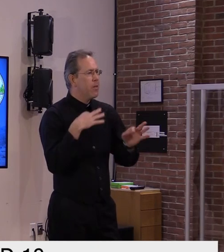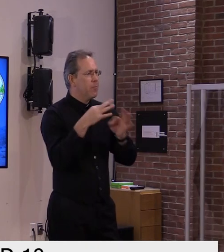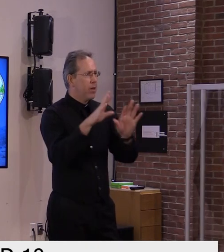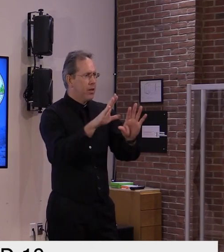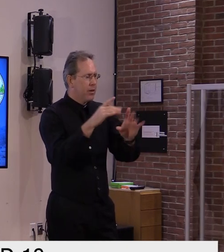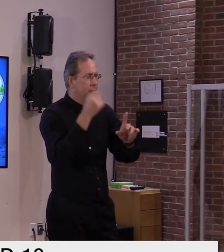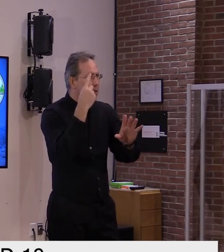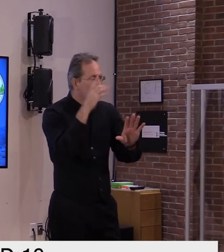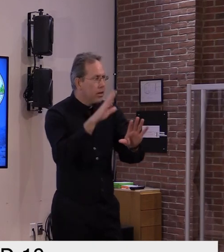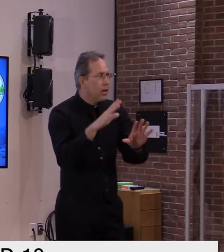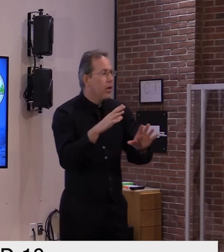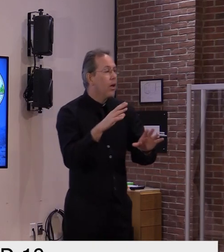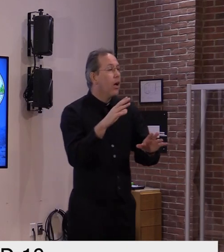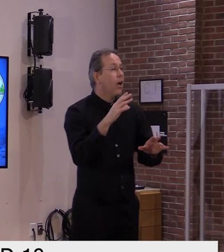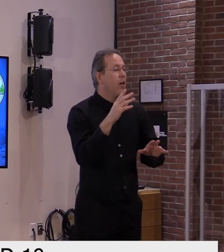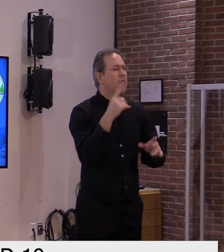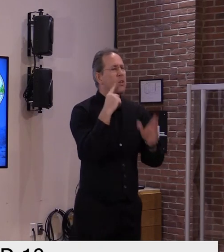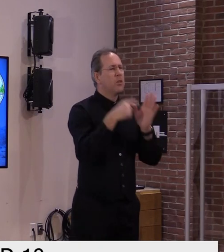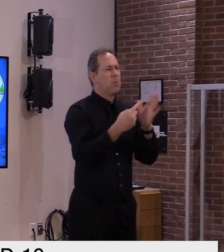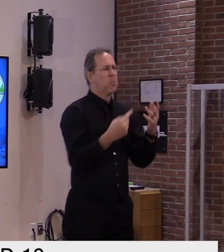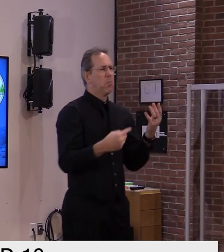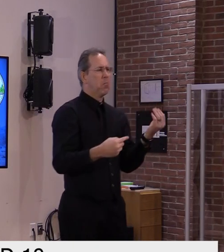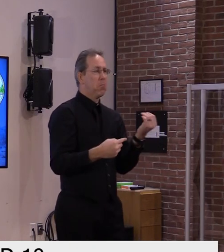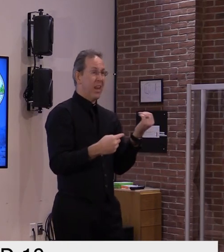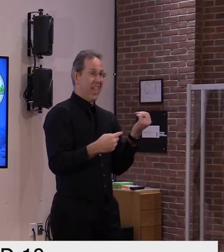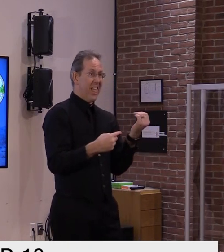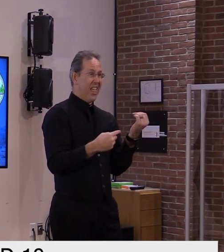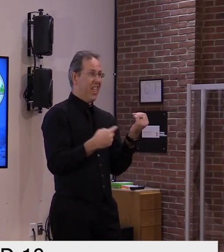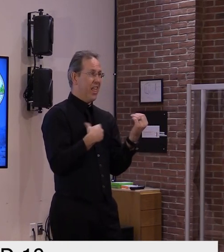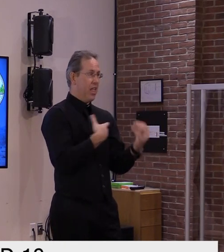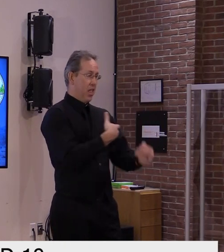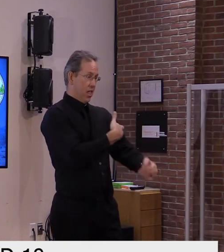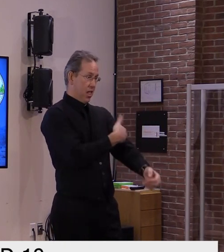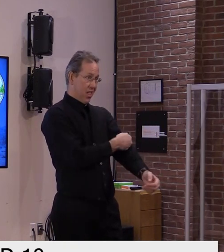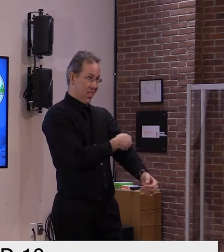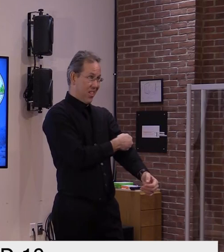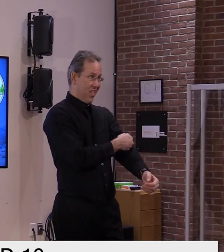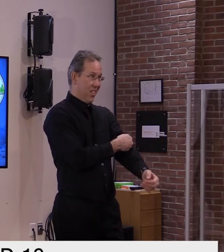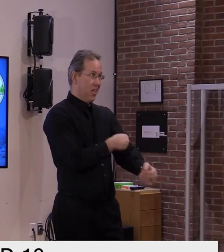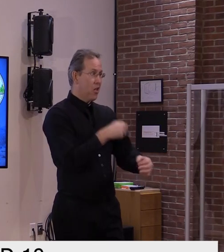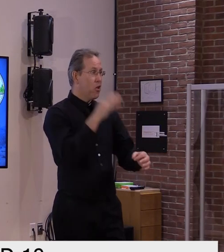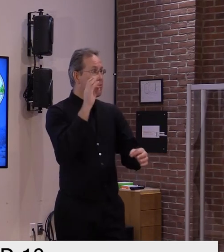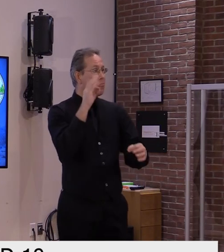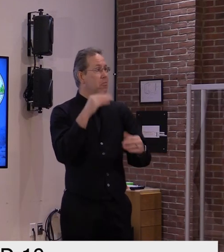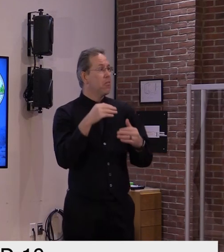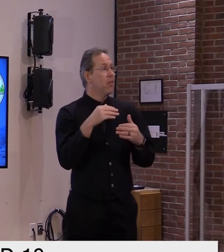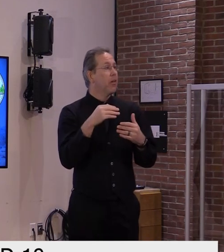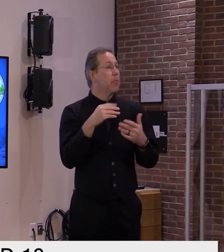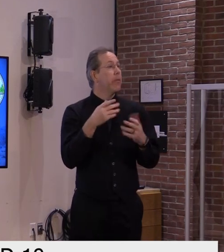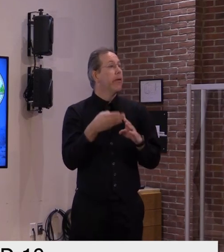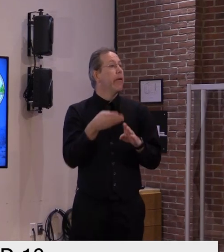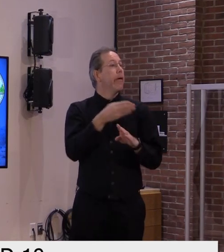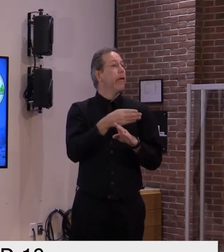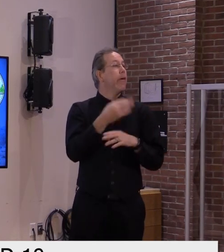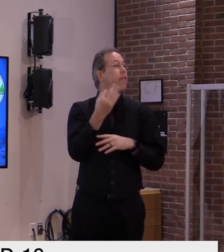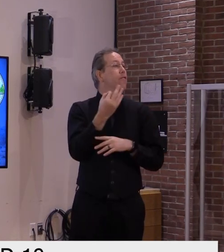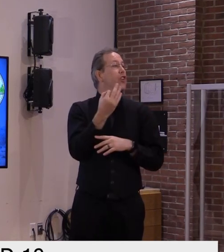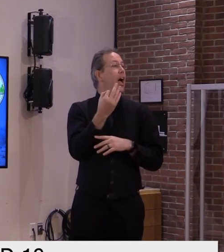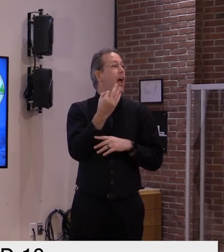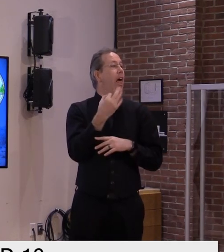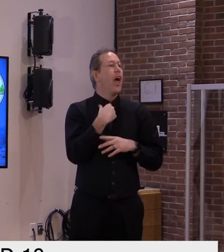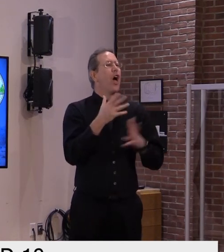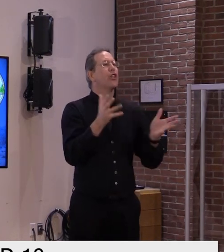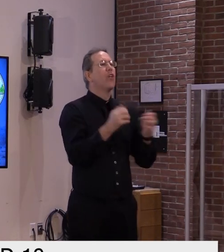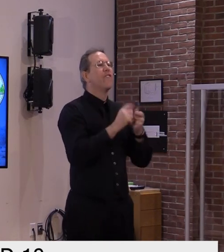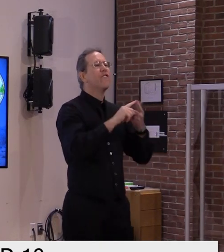on a Monday doesn't mean you can't be standing next to somebody with COVID on a Friday, not wear a mask, be